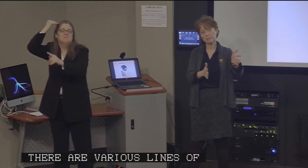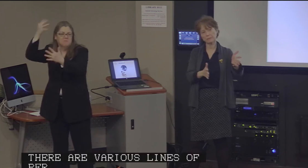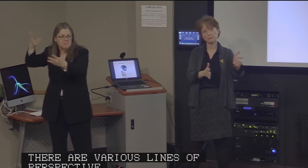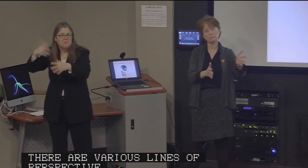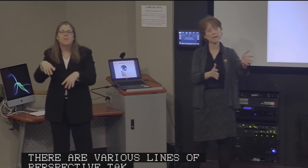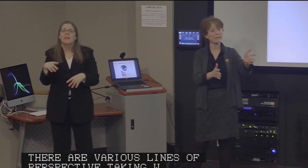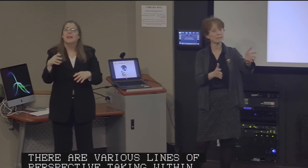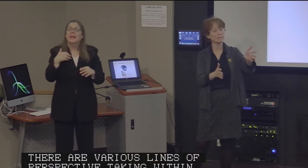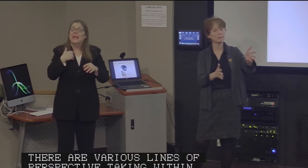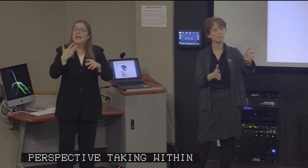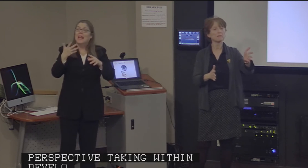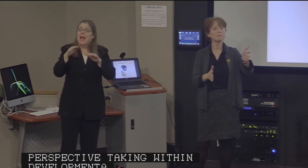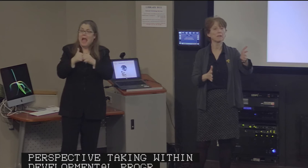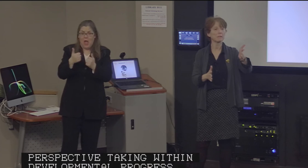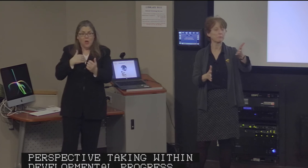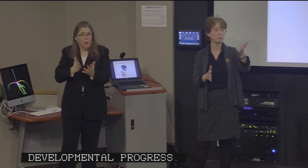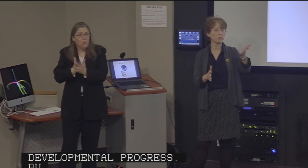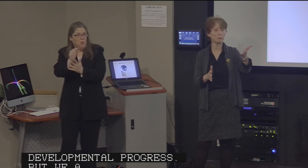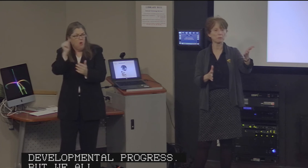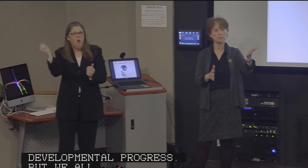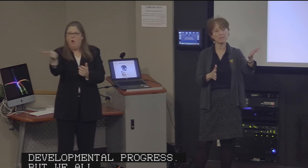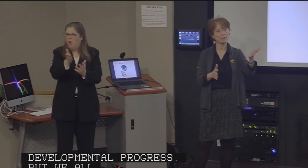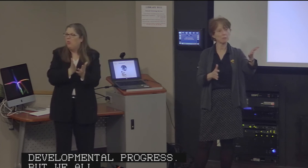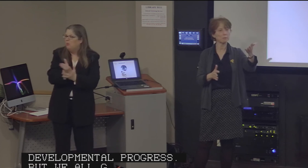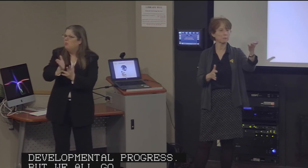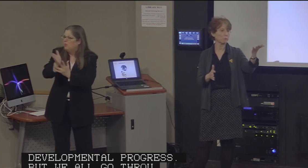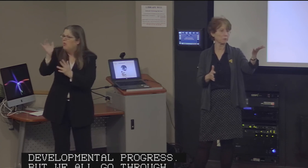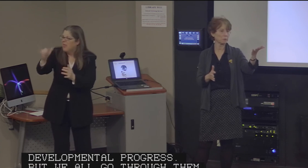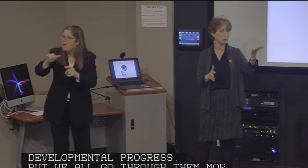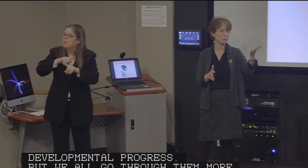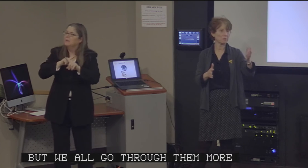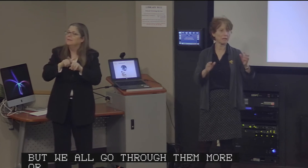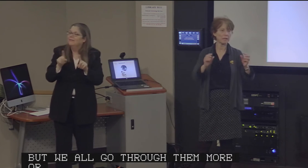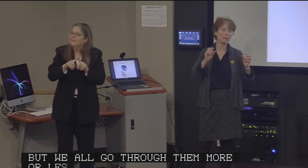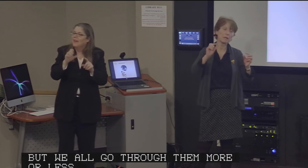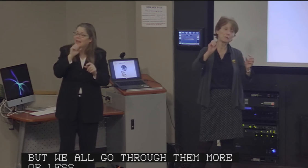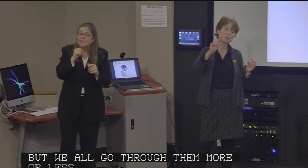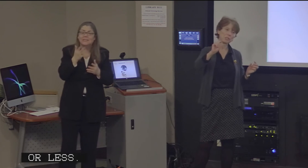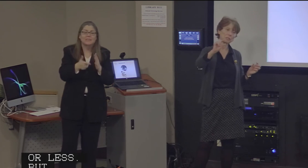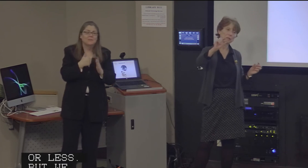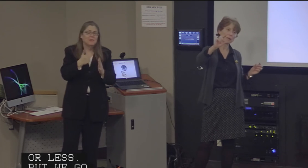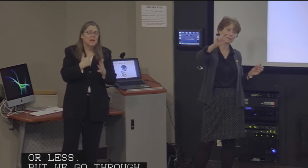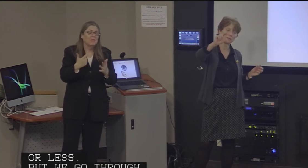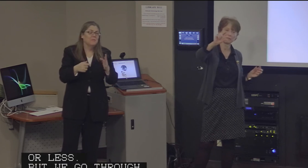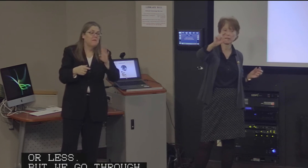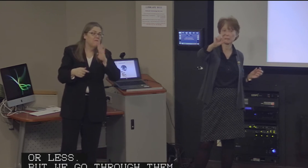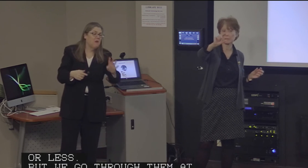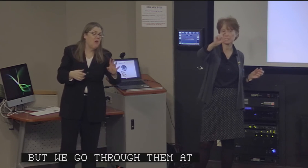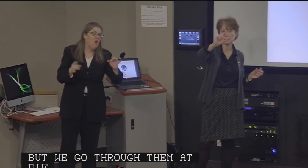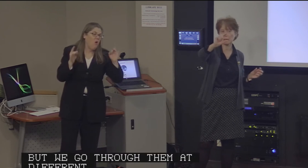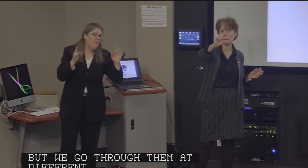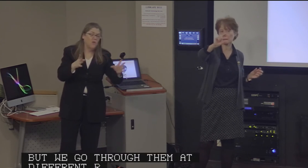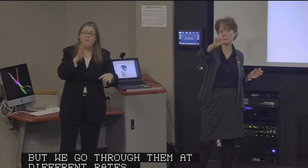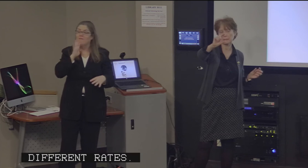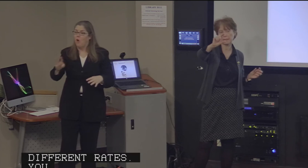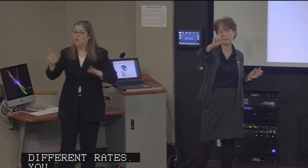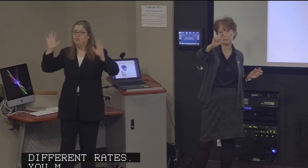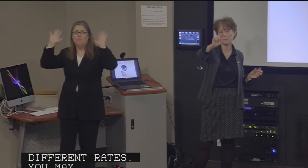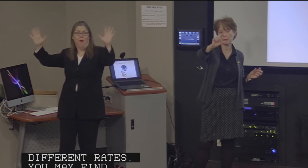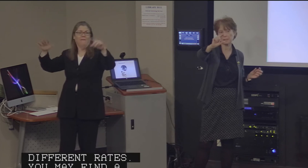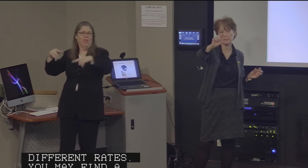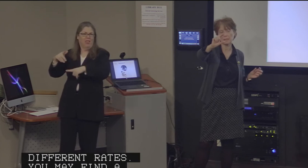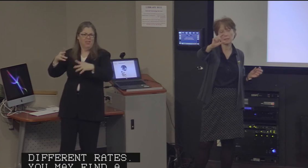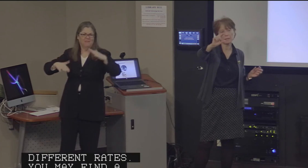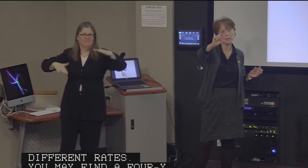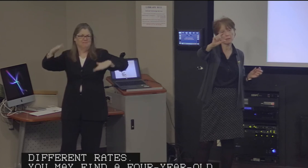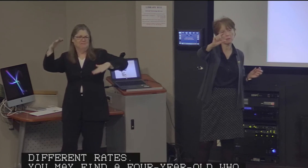them at different rates. So you might find a 4-year-old who's terrible, a 4-year-old who's great. Traditional cognitive development has not looked at the error